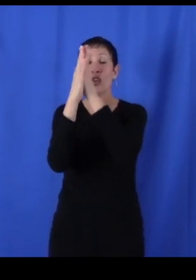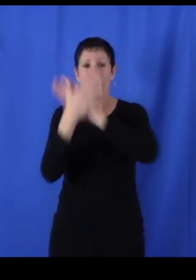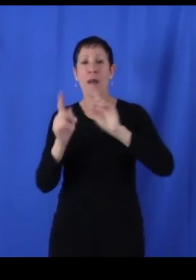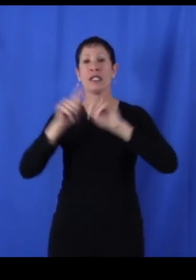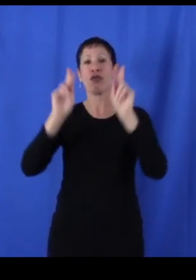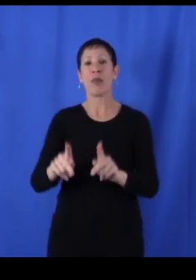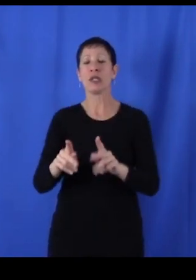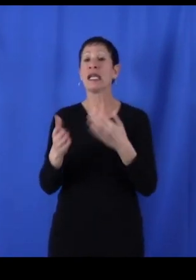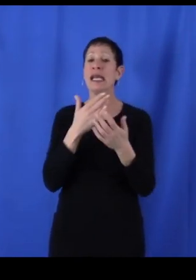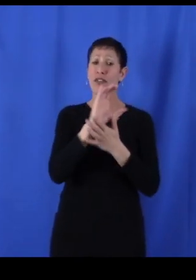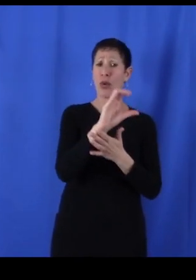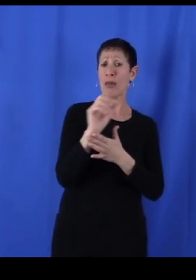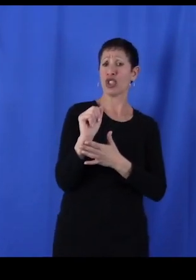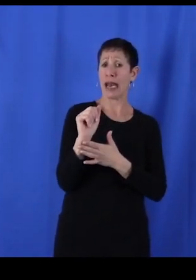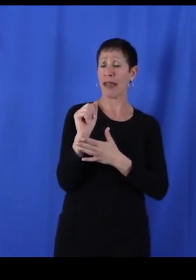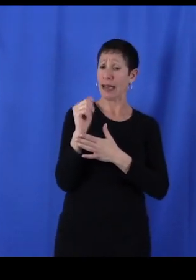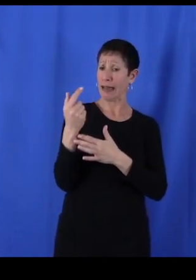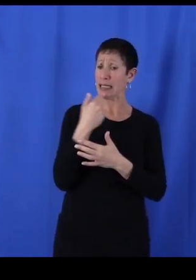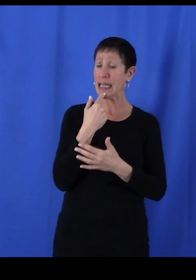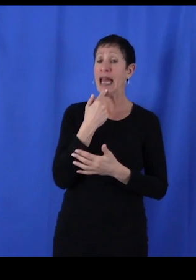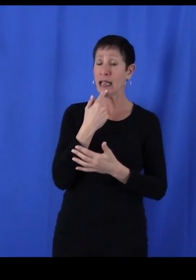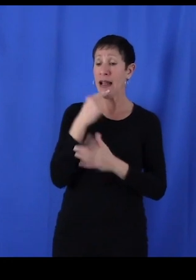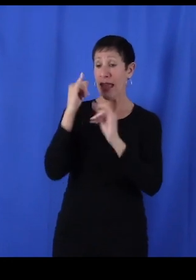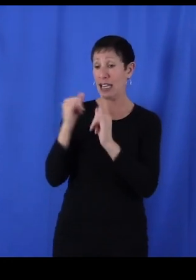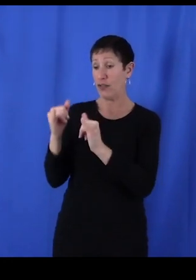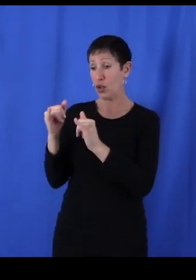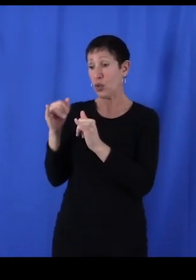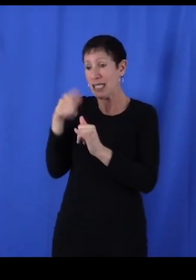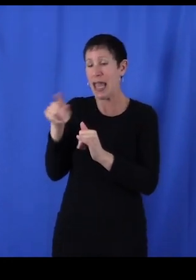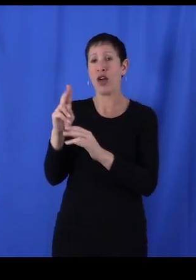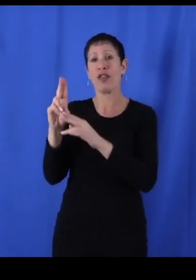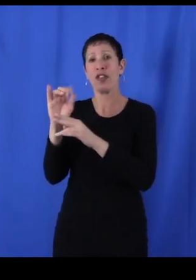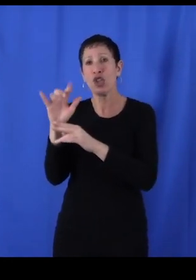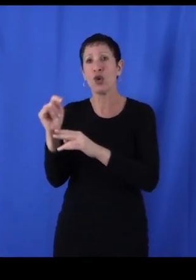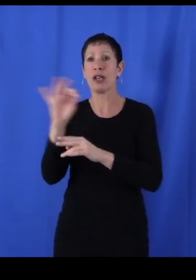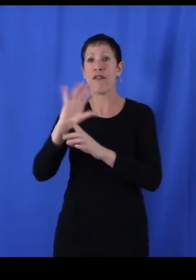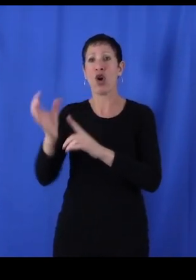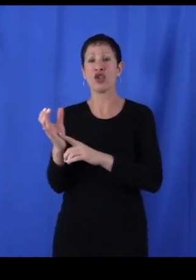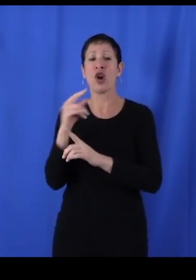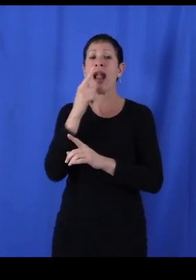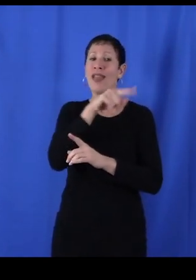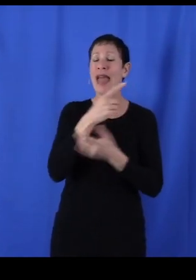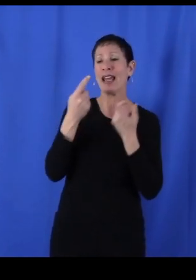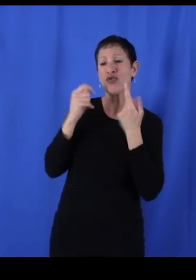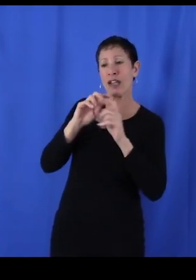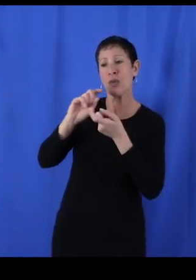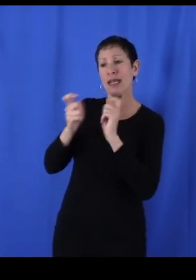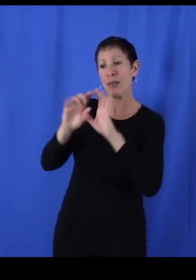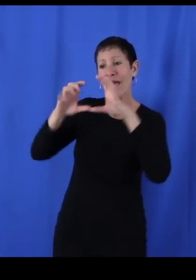although Cambridge Analytica claimed that individuals are the unit of culture, what they sought to do was to